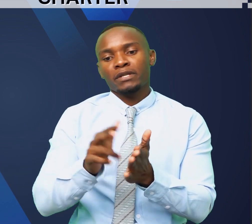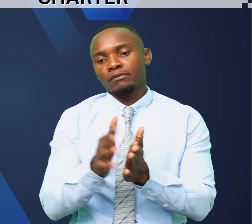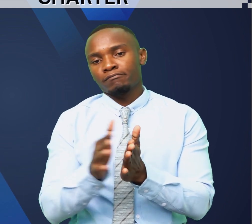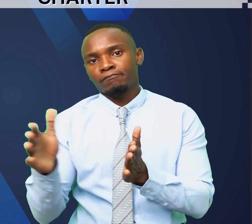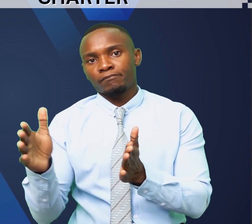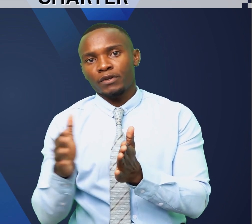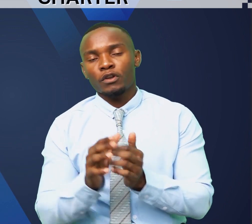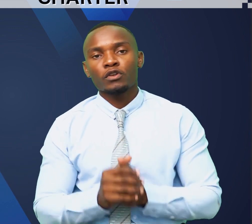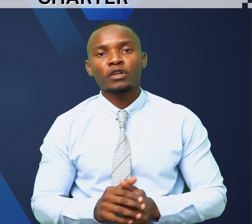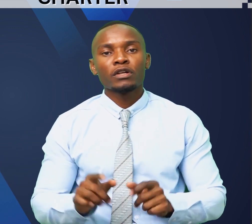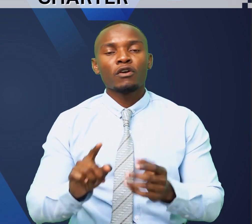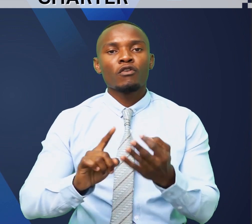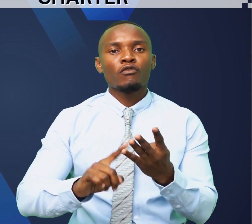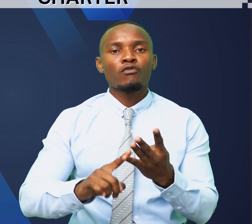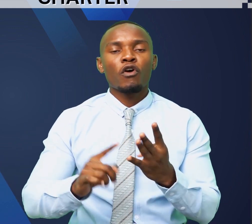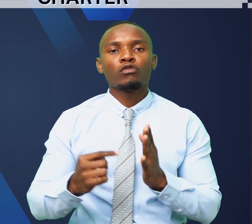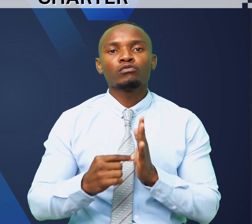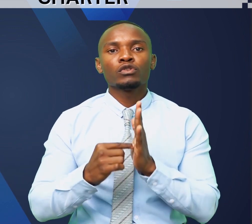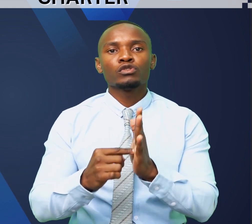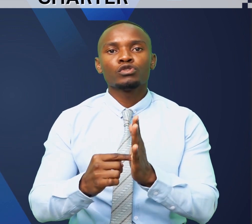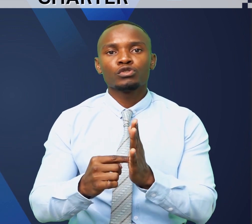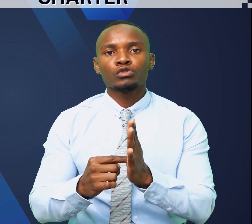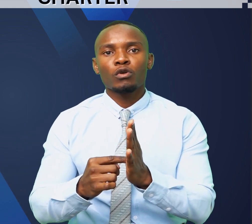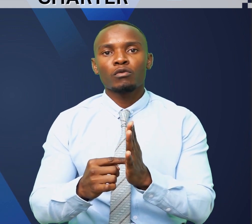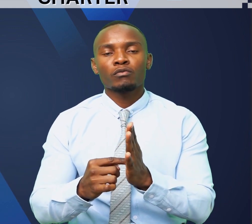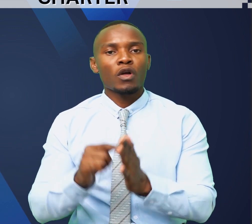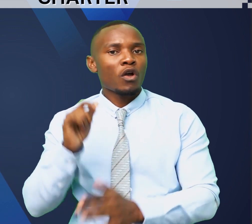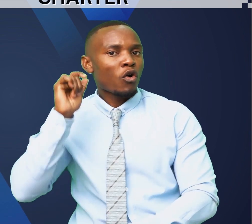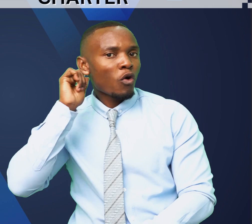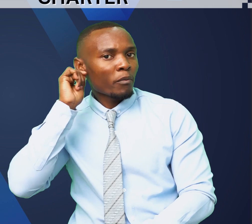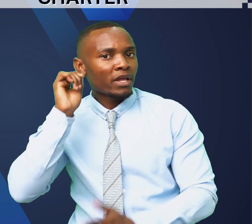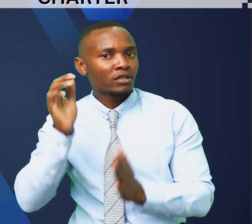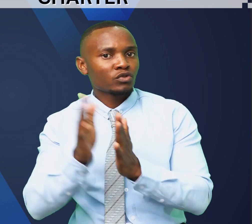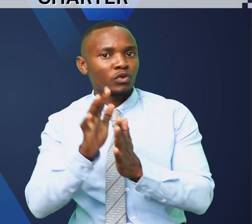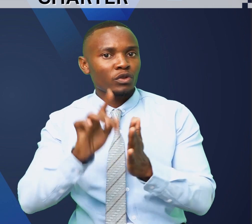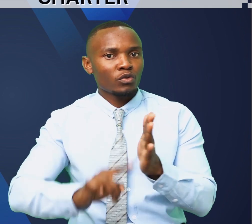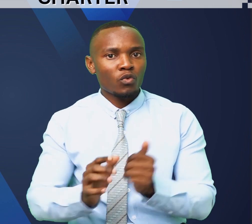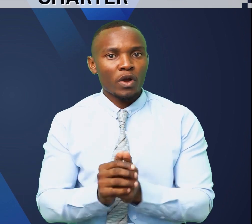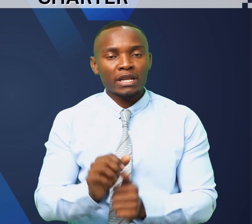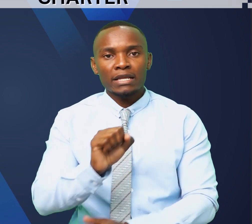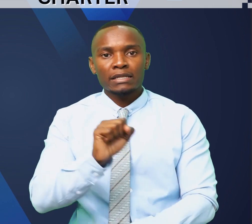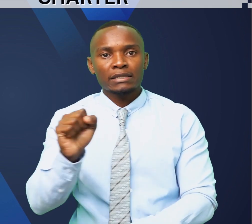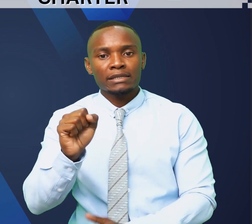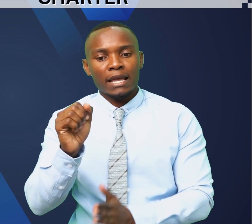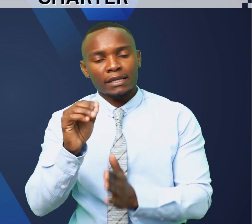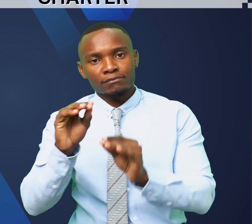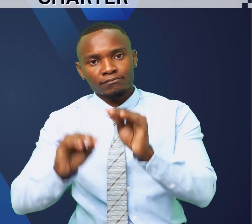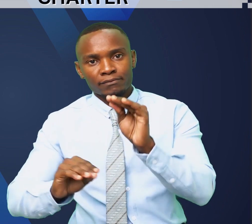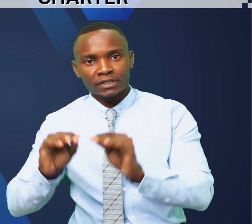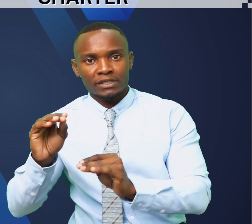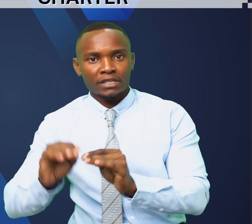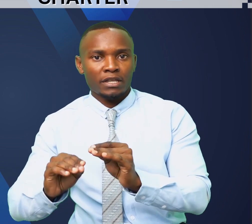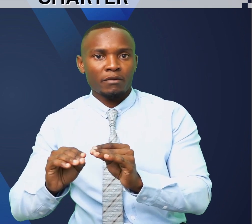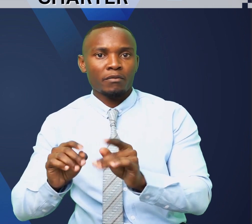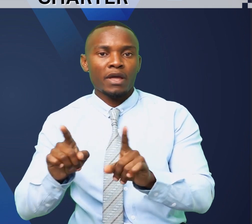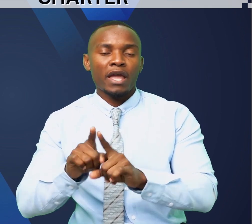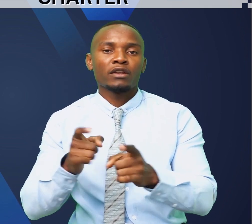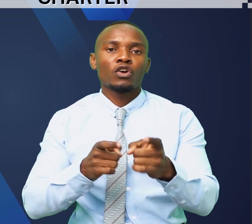4. Demonstrate compliance with signed scheme of supervision and control. Timeline: